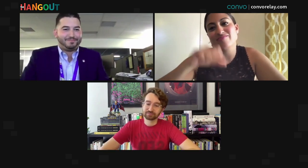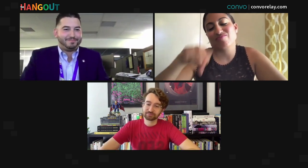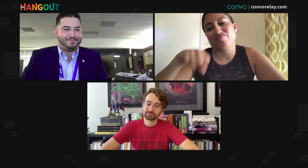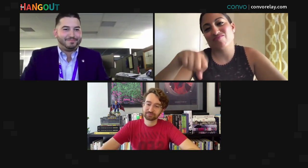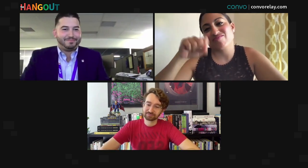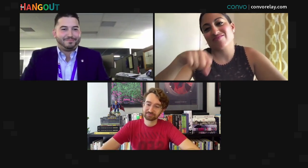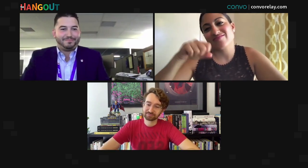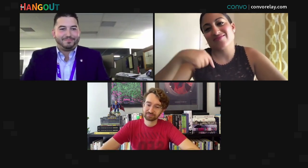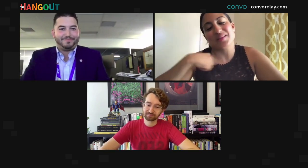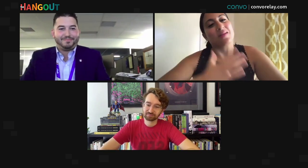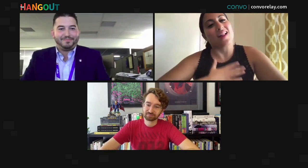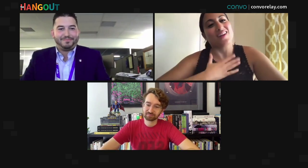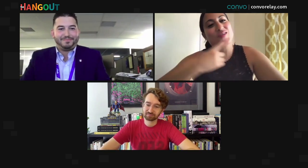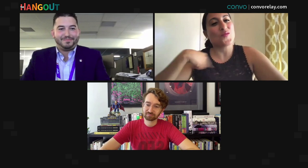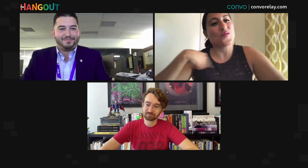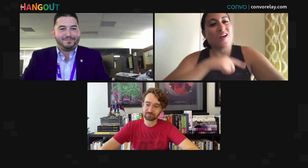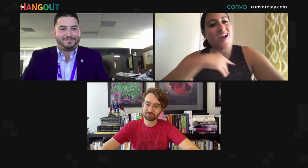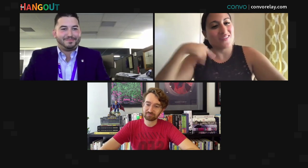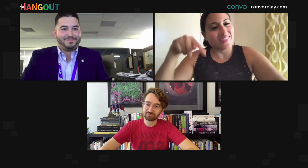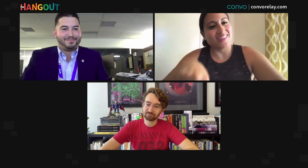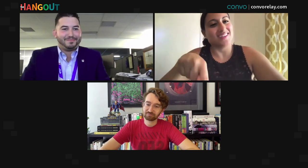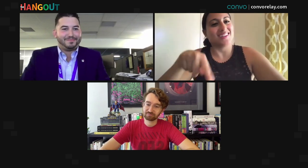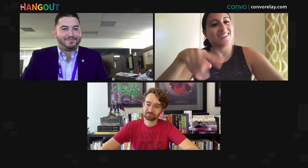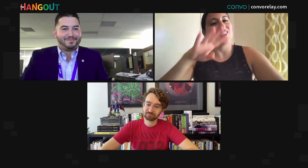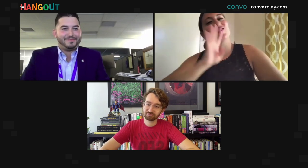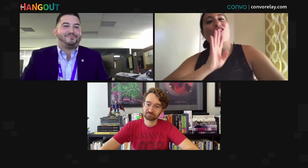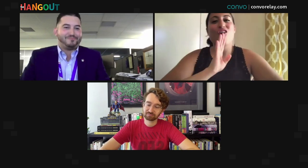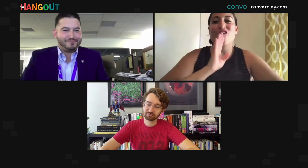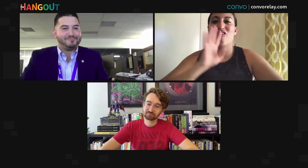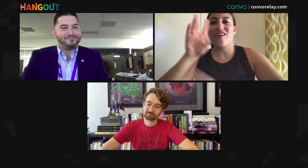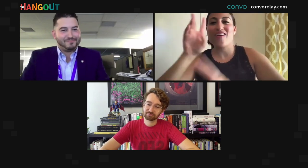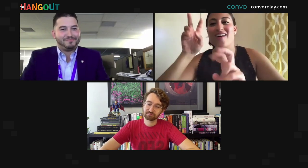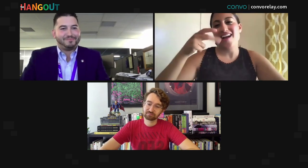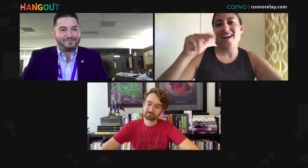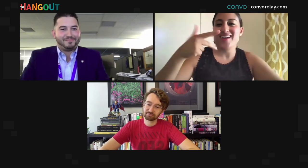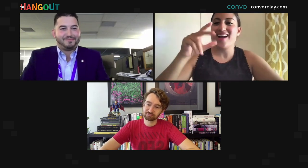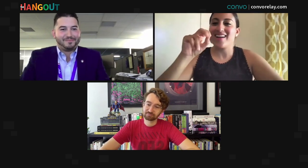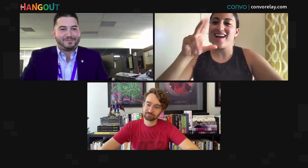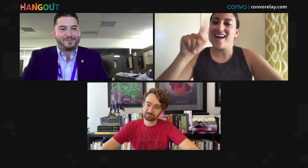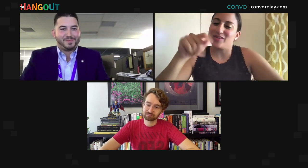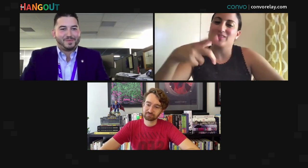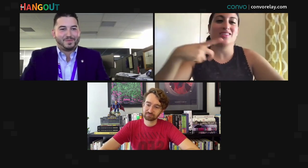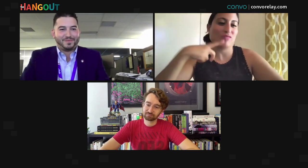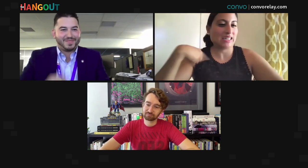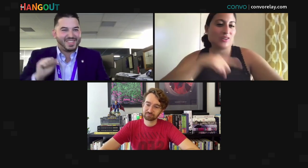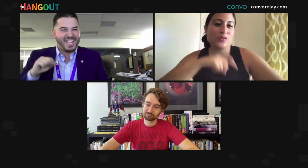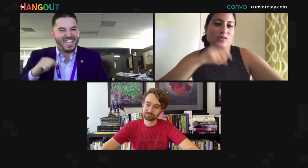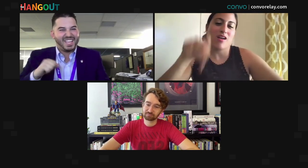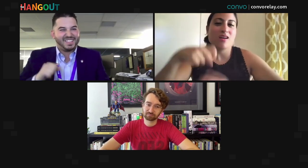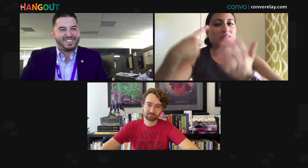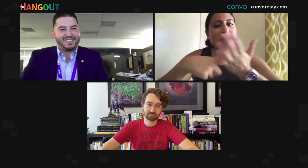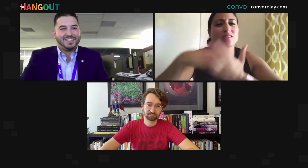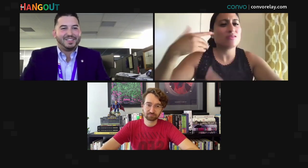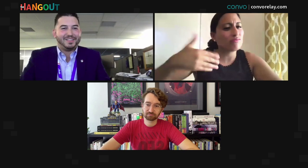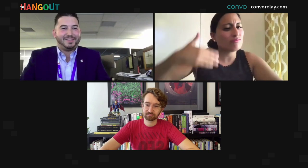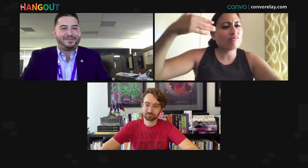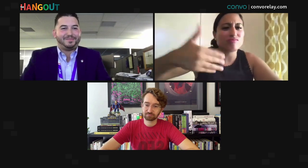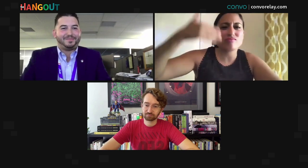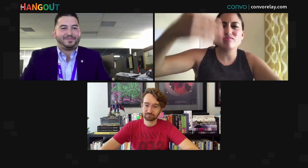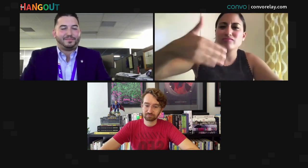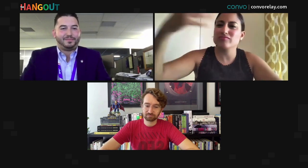Major, major props to all of you and big applause to all of you. This is Shiran. Yes, I'm glad we had